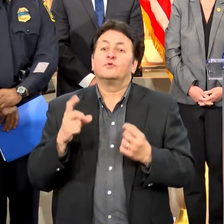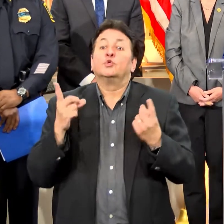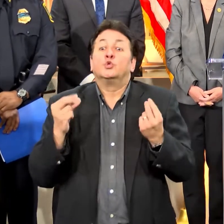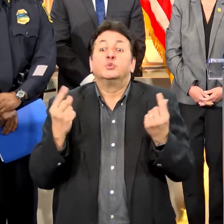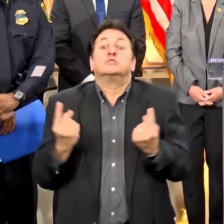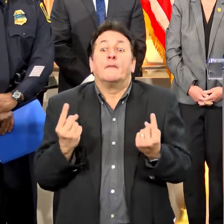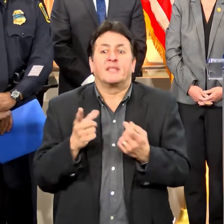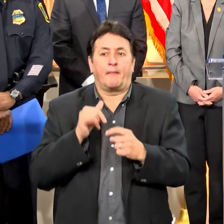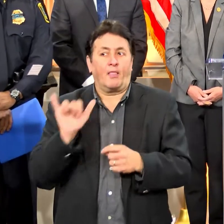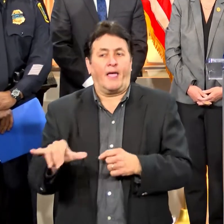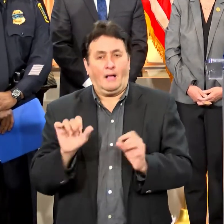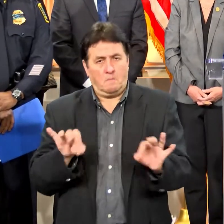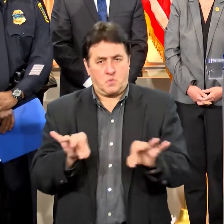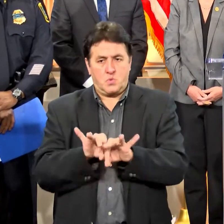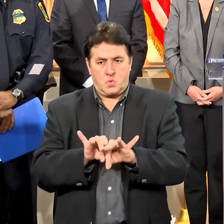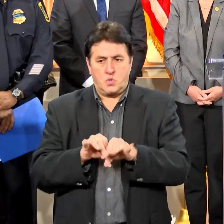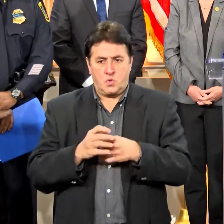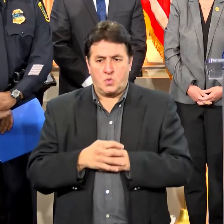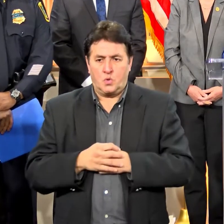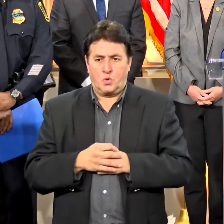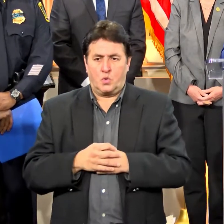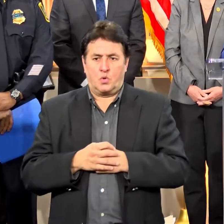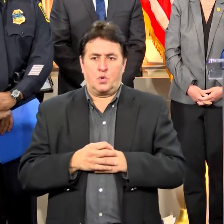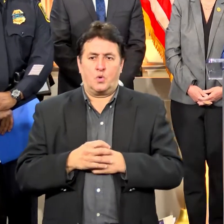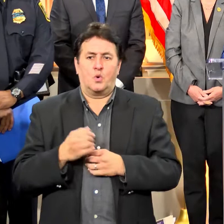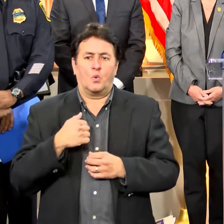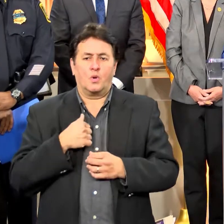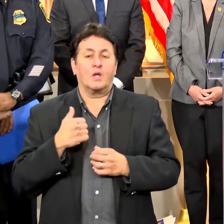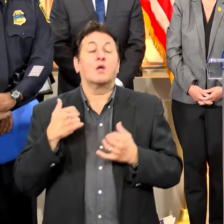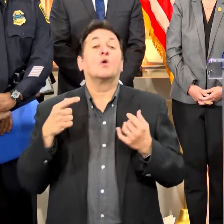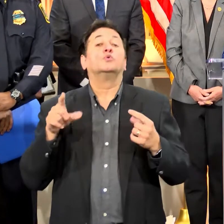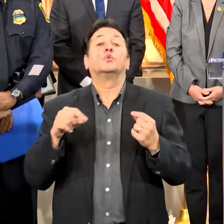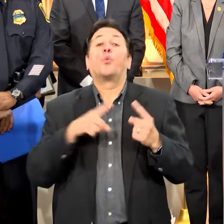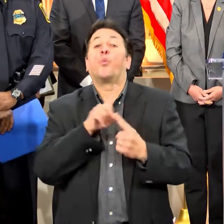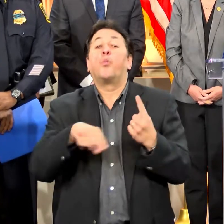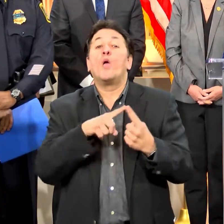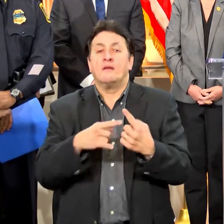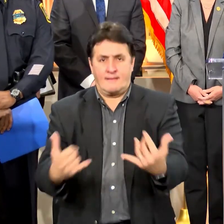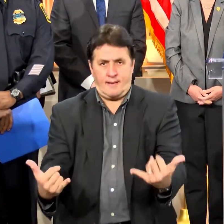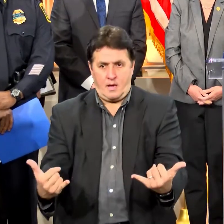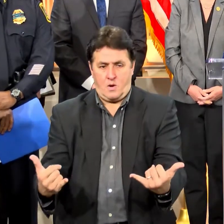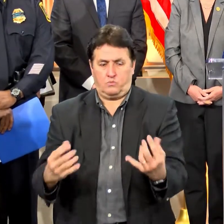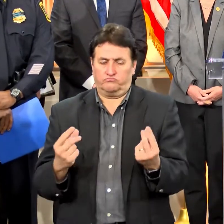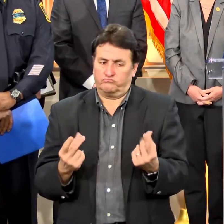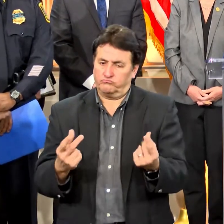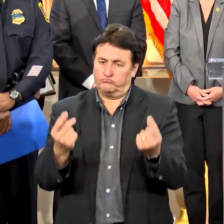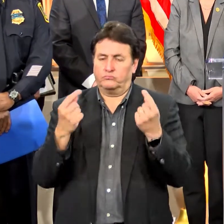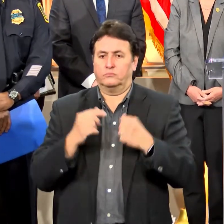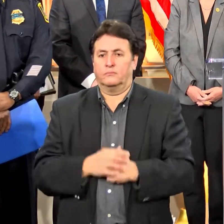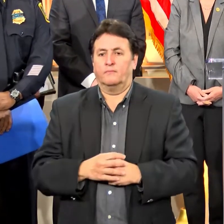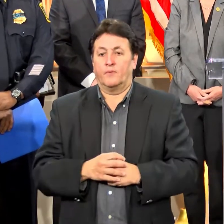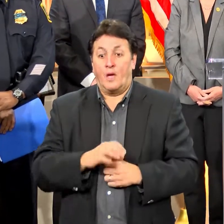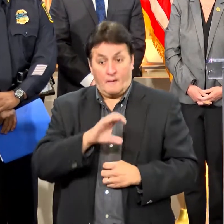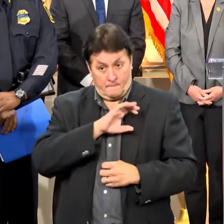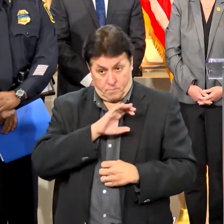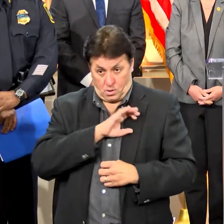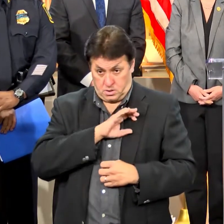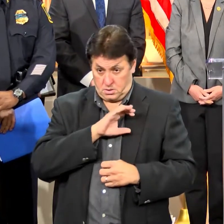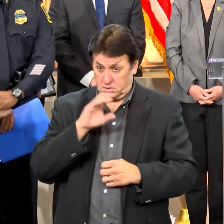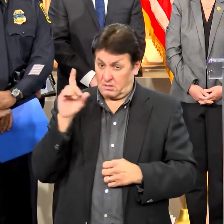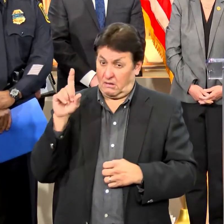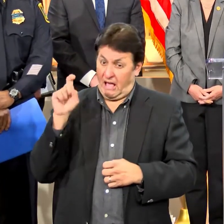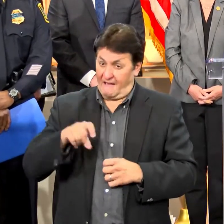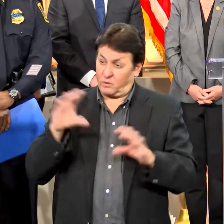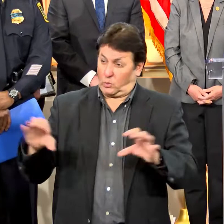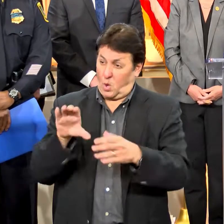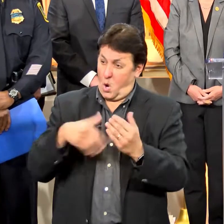doing something about it even now. Police officers cannot do it alone, and it is important that we give them the